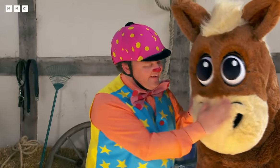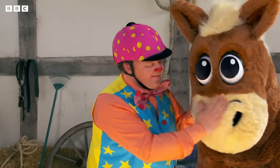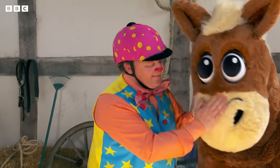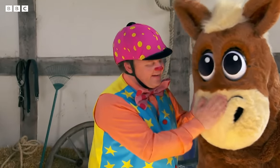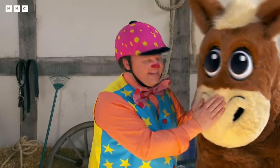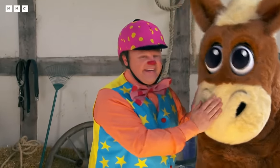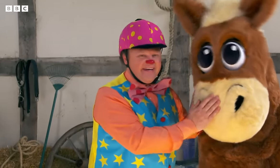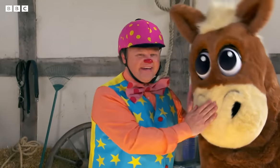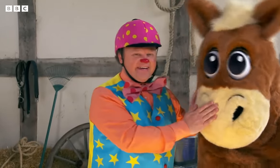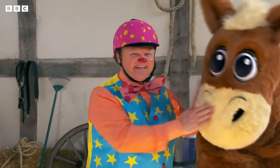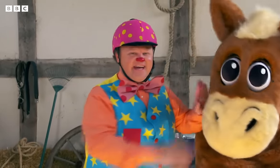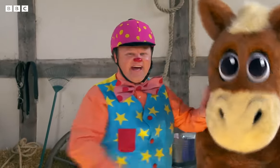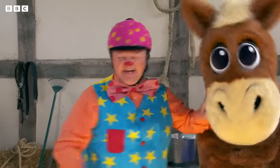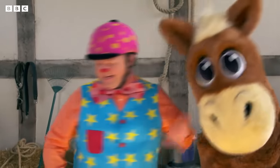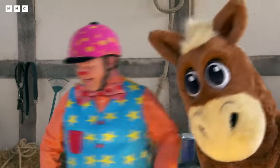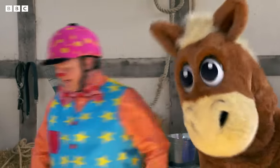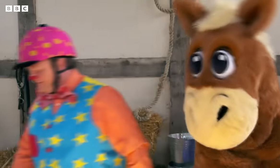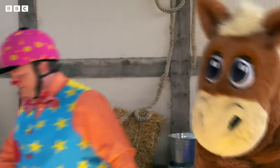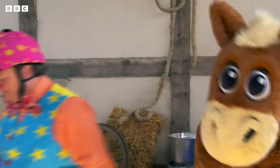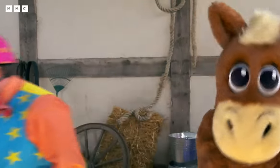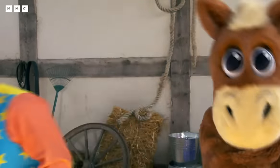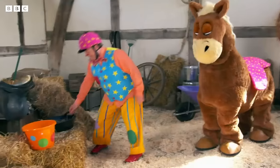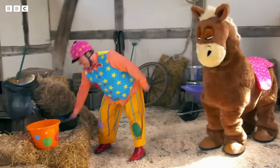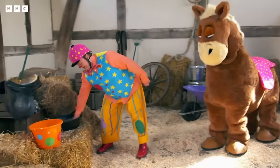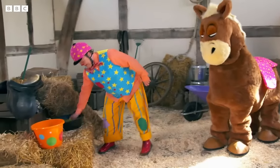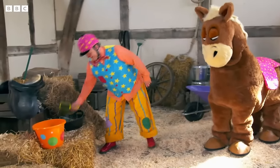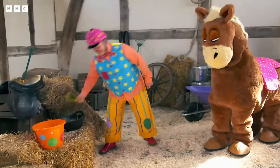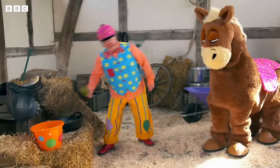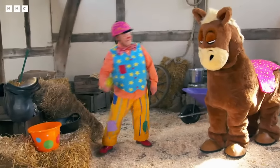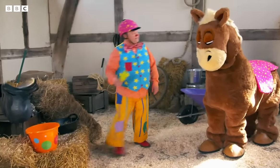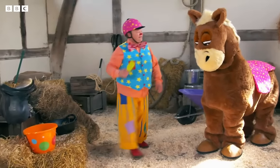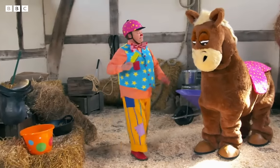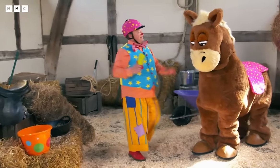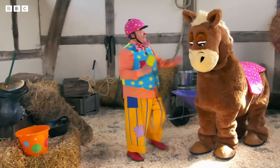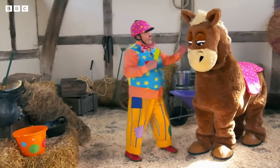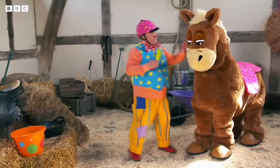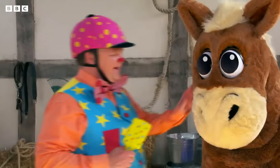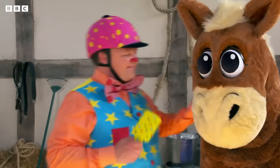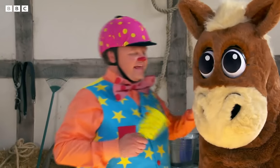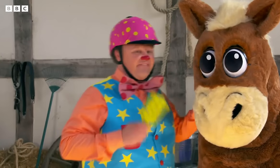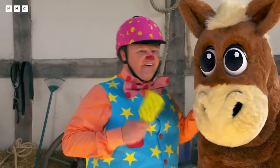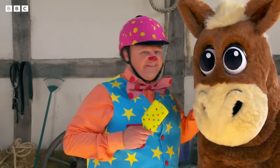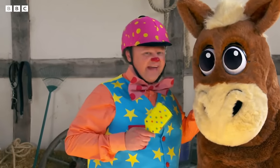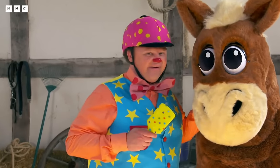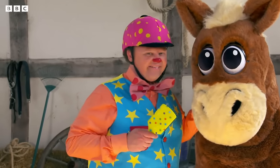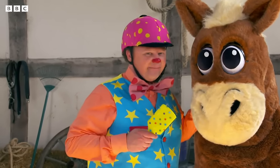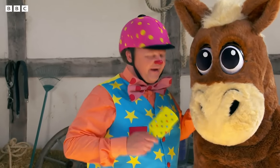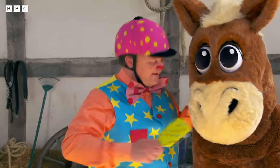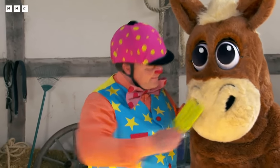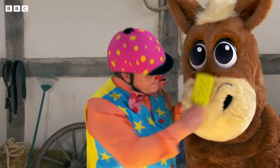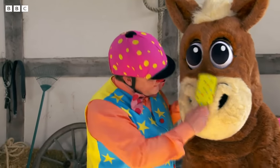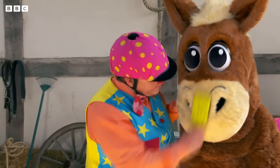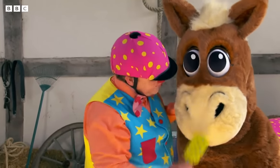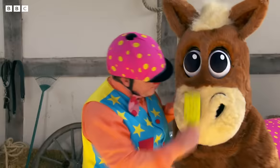too. Good girl. Right, come on, Spotty. Let's give your nose a brush.